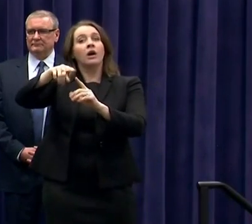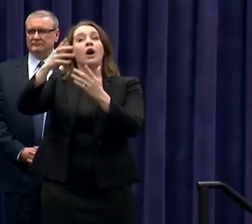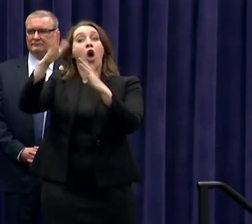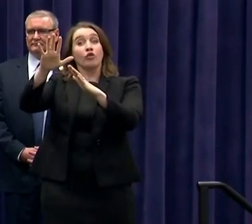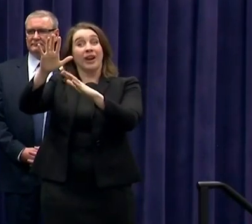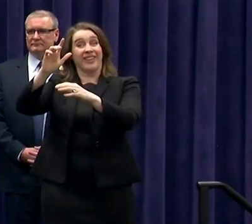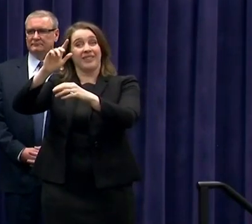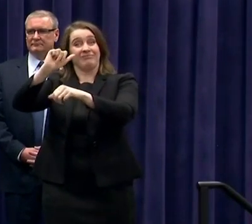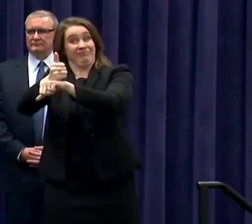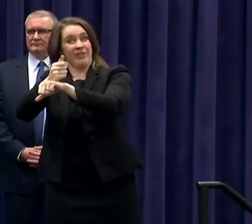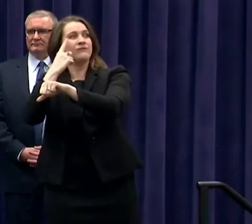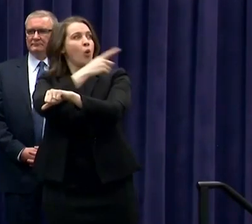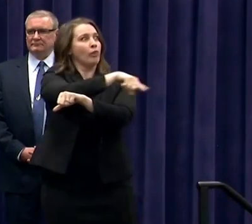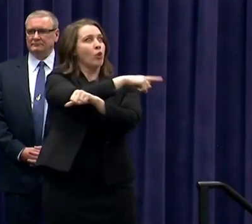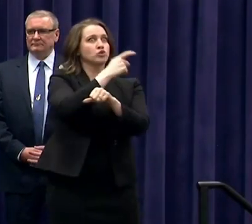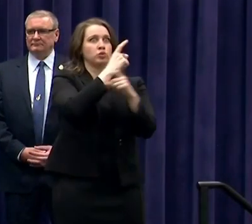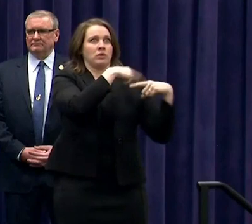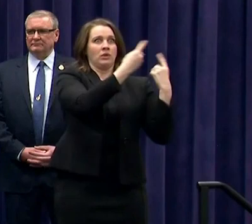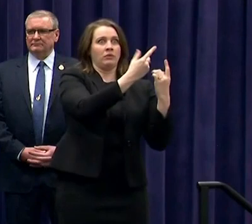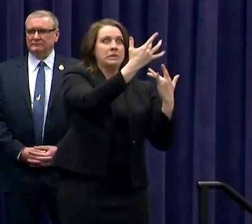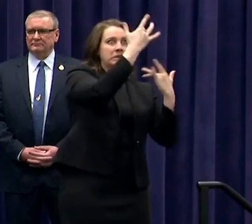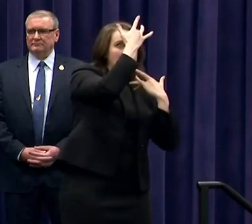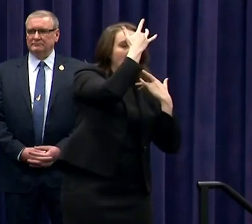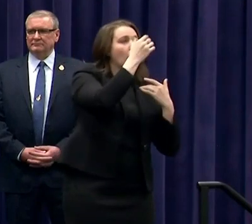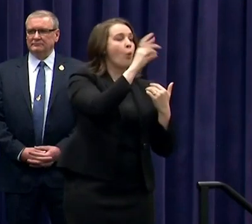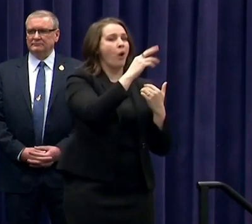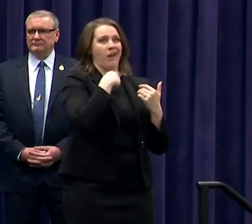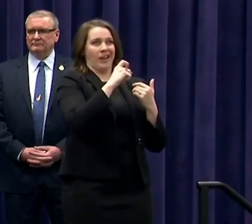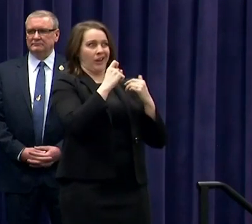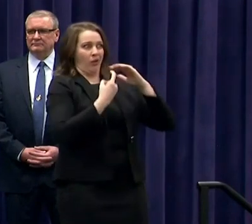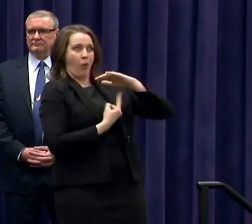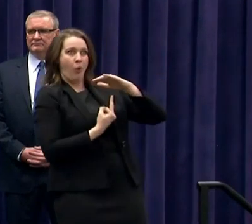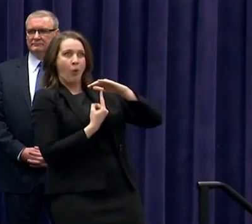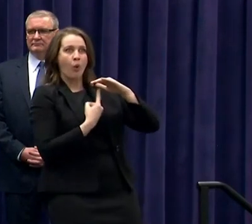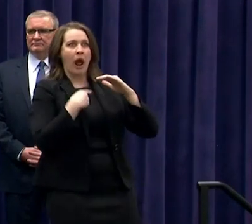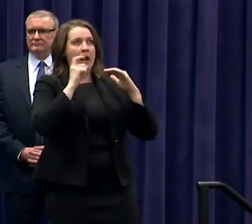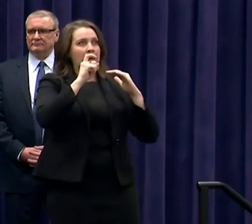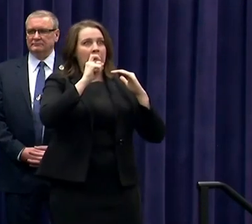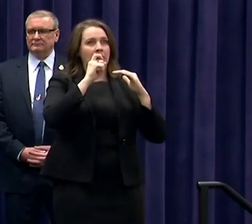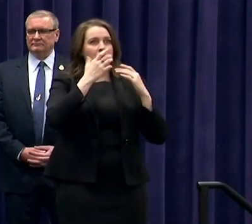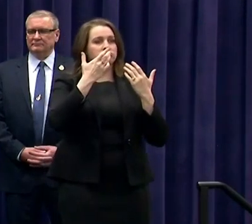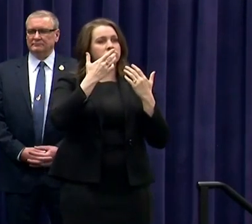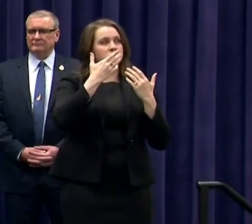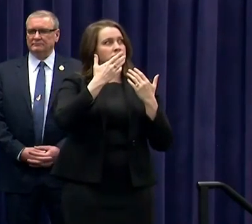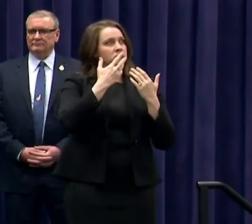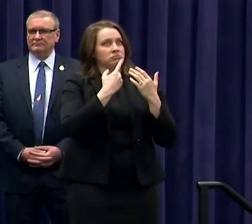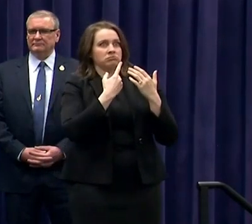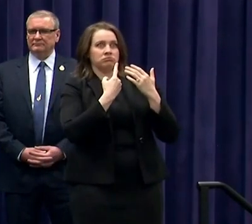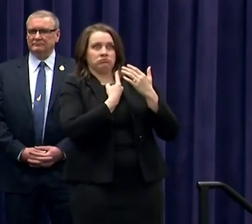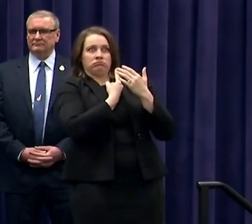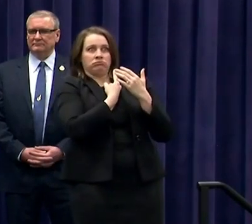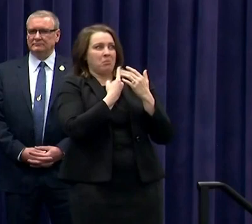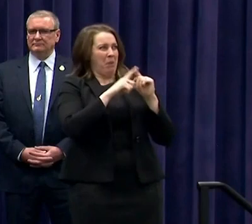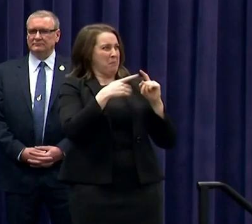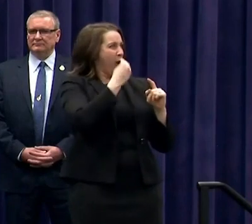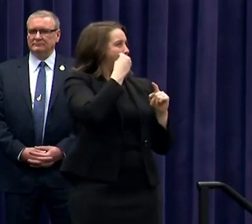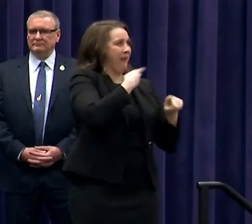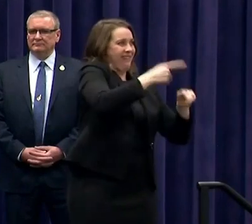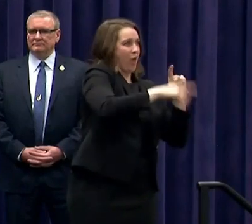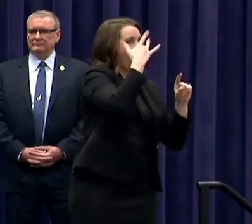care or need to isolate themselves or quarantine themselves, but can't do so safely in their homes. So